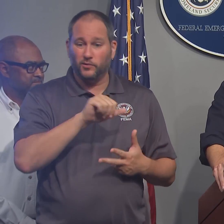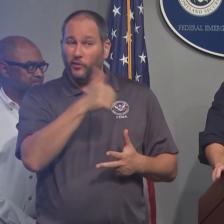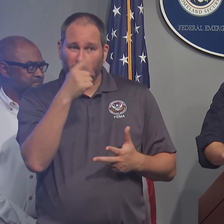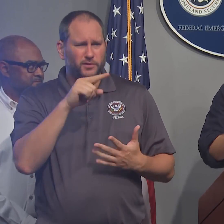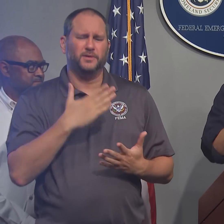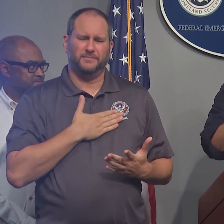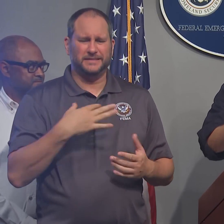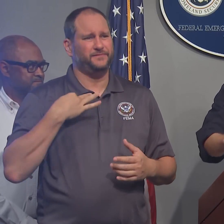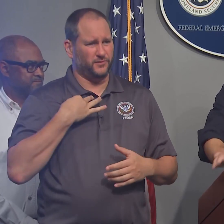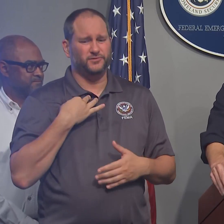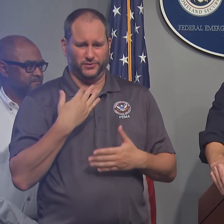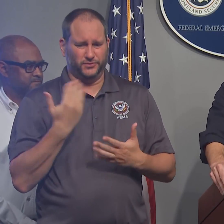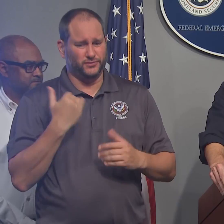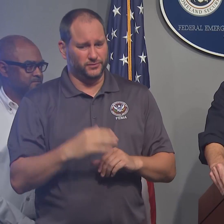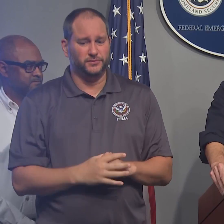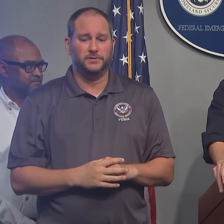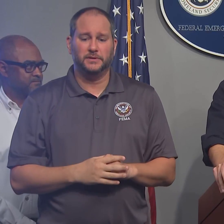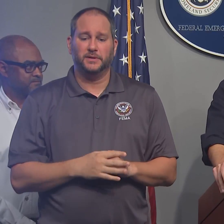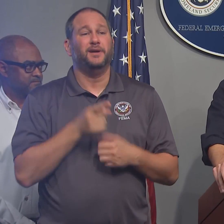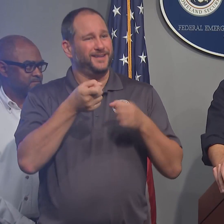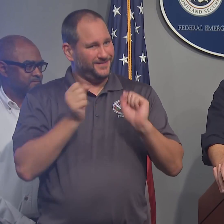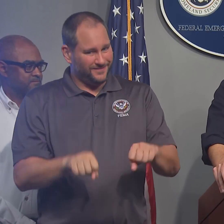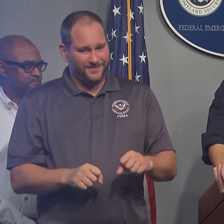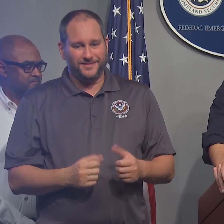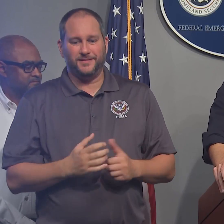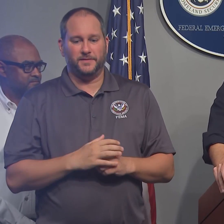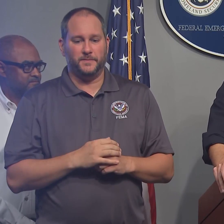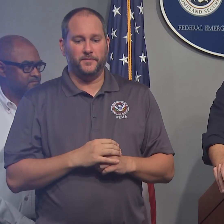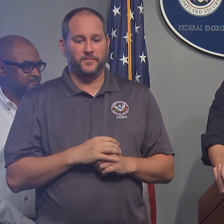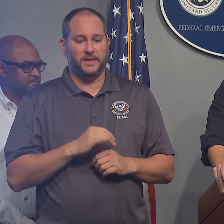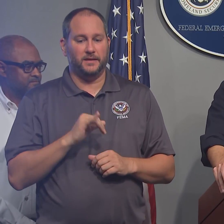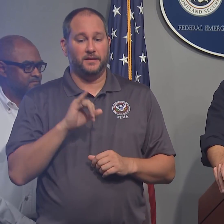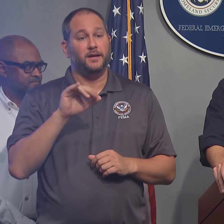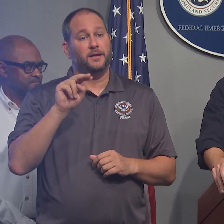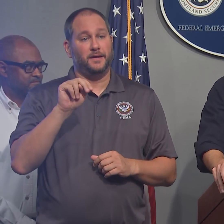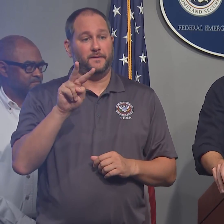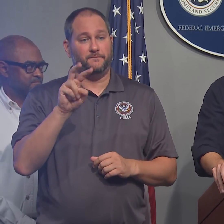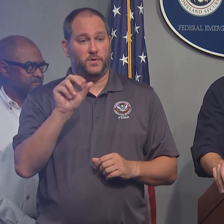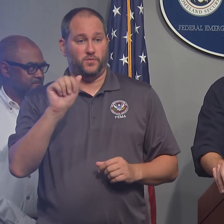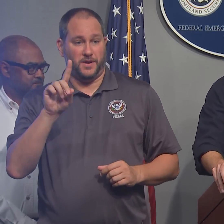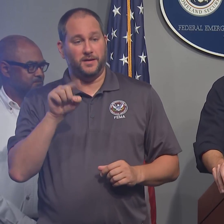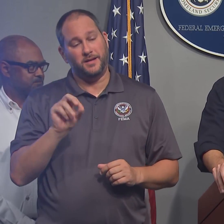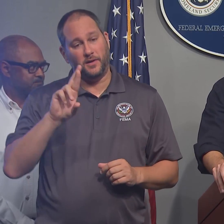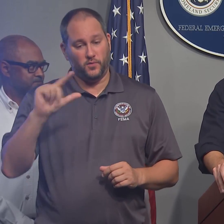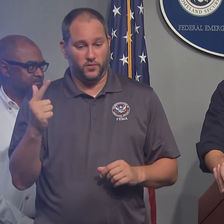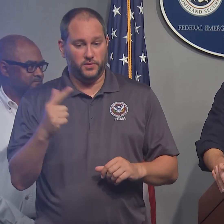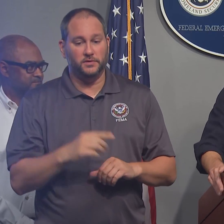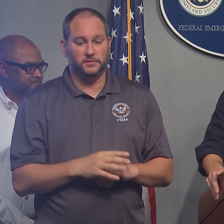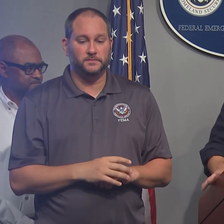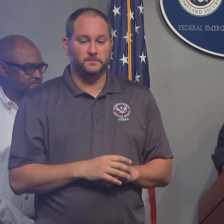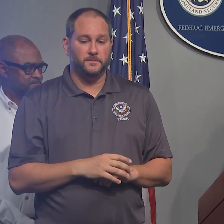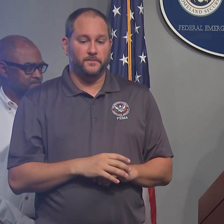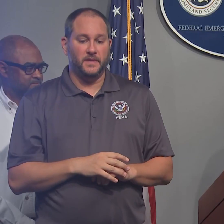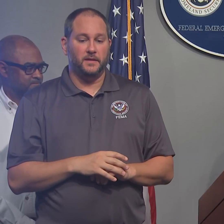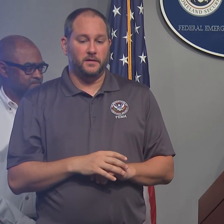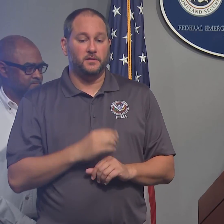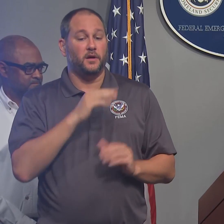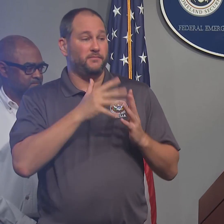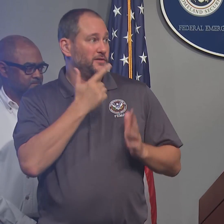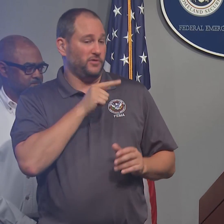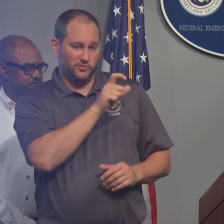situation once this thing's passed, go to invoad.org. Or redcross.org. So thank you again.